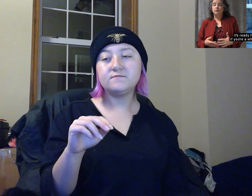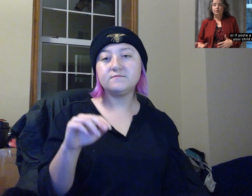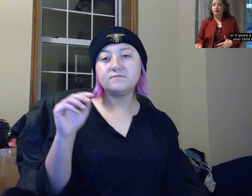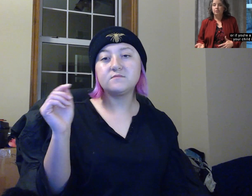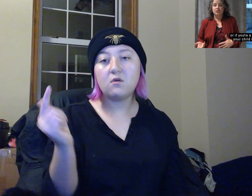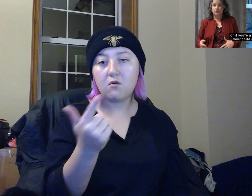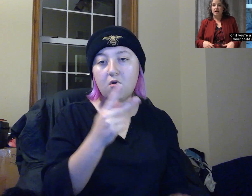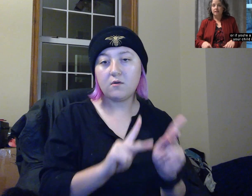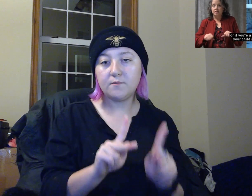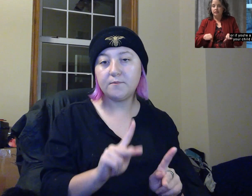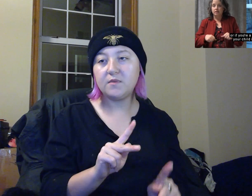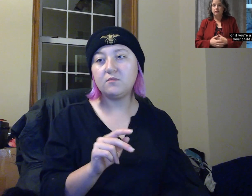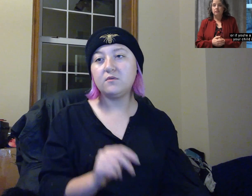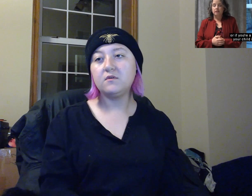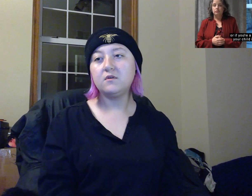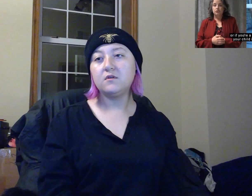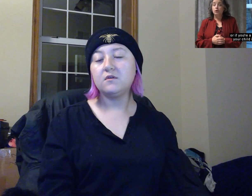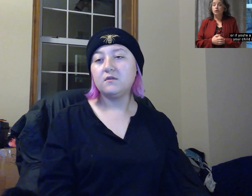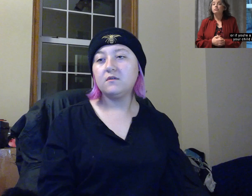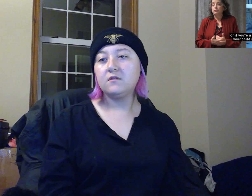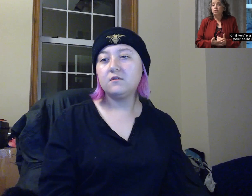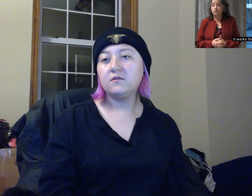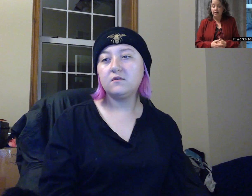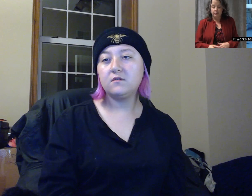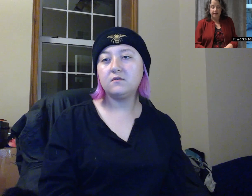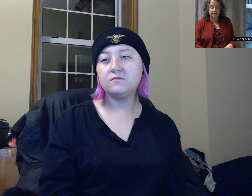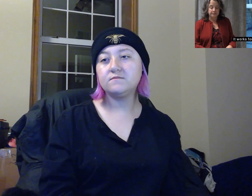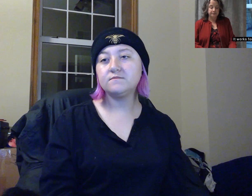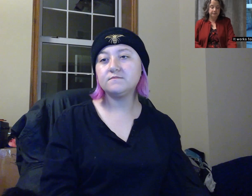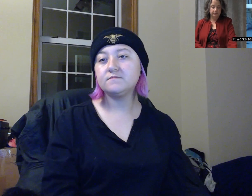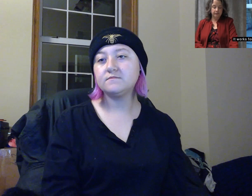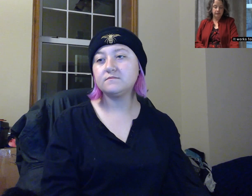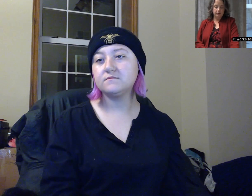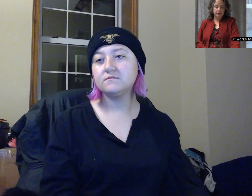user or if you're a mom pushing your child in a stroller, it works for everybody.